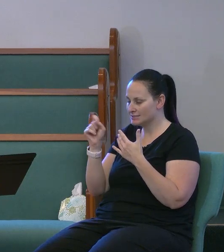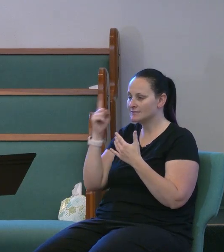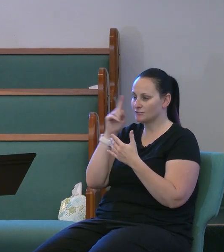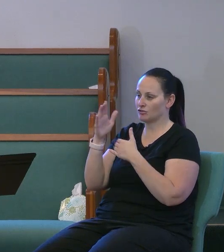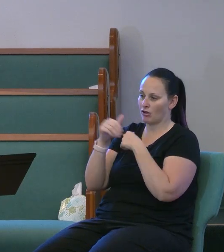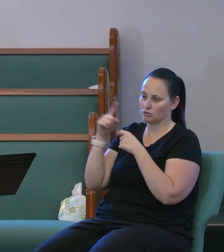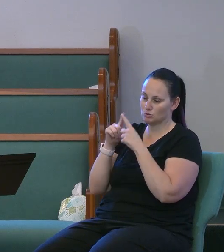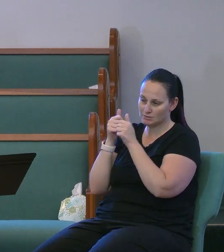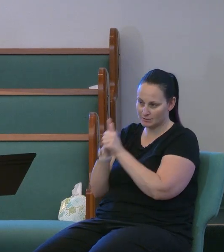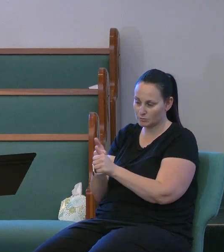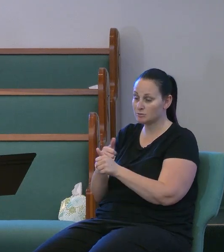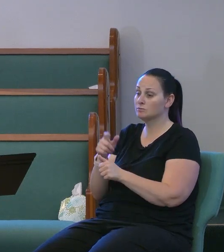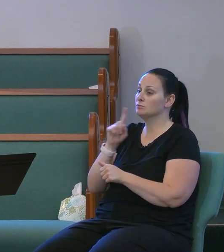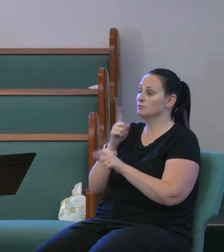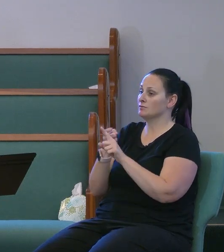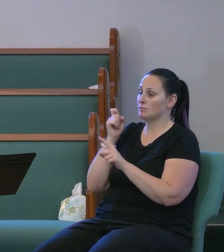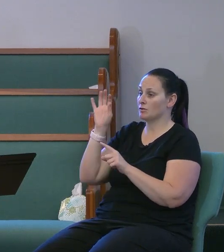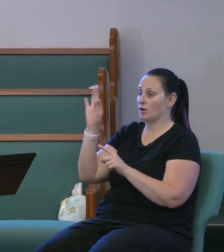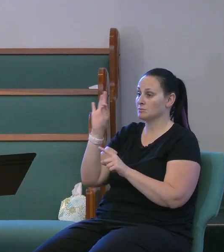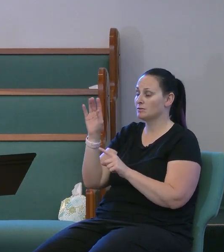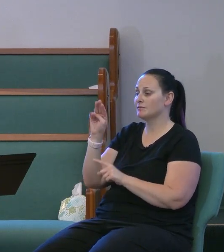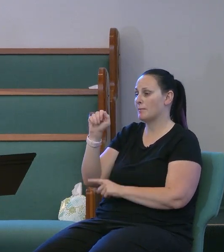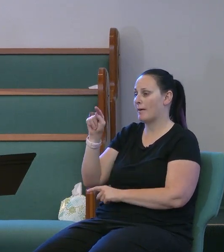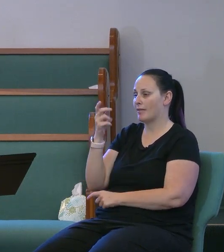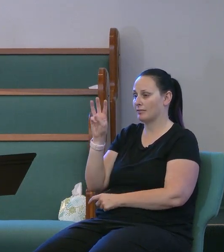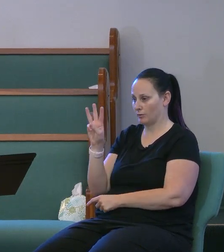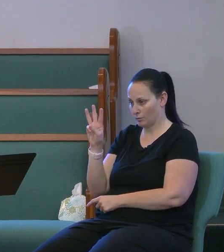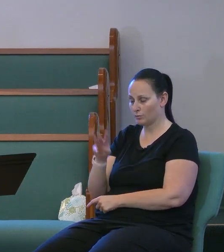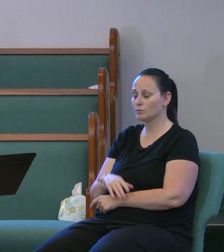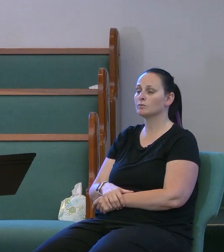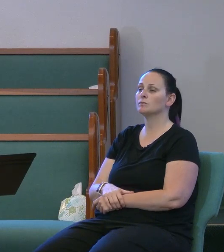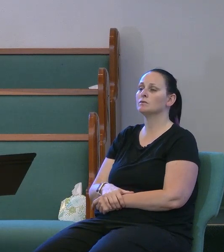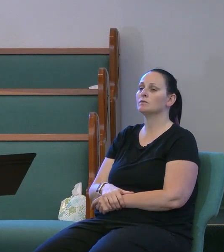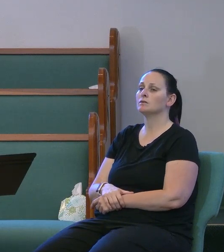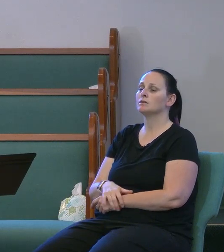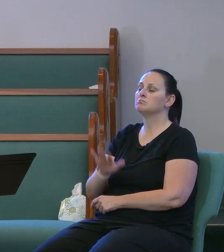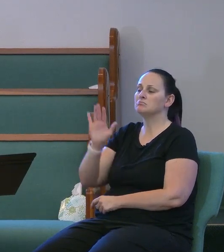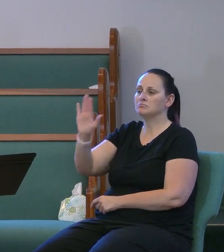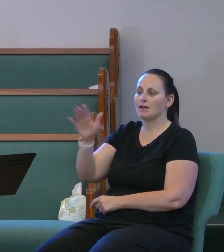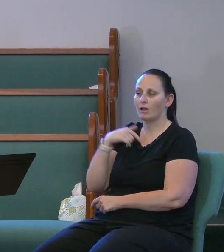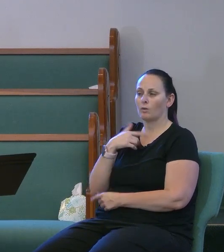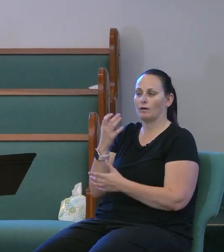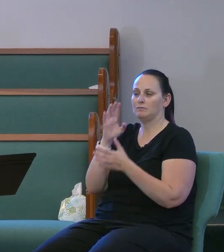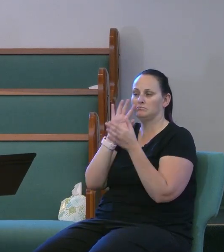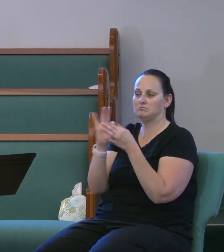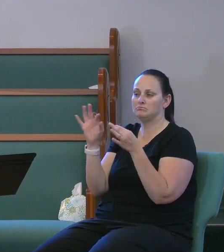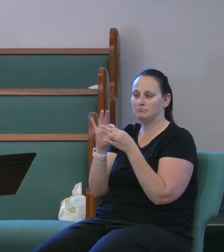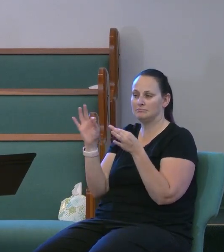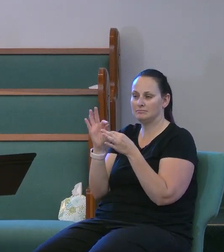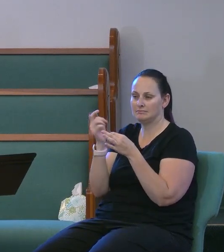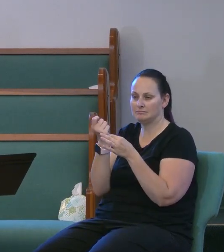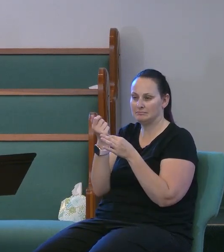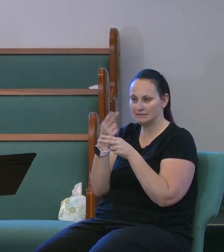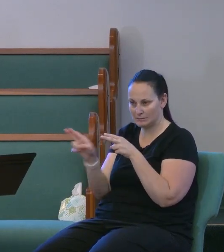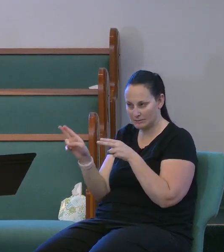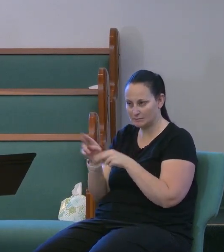discipleship, it is from our gospel, the Gospel of Matthew. Now, I want to say a little bit, just